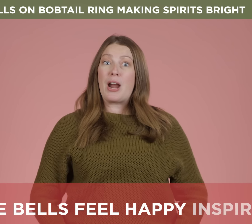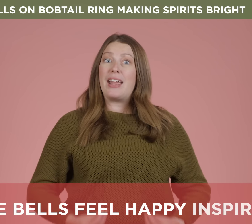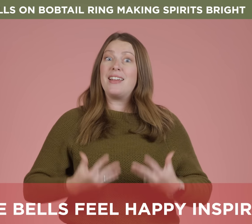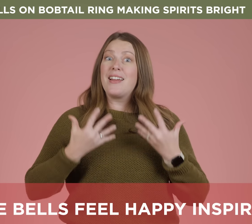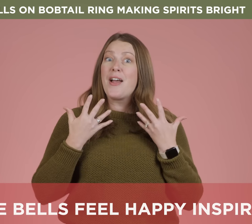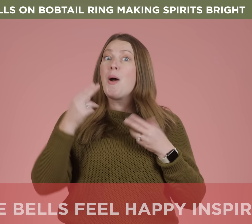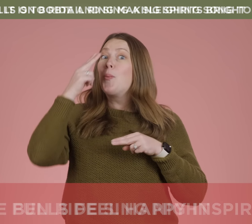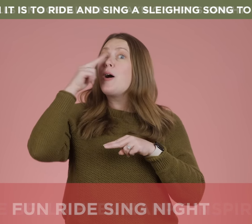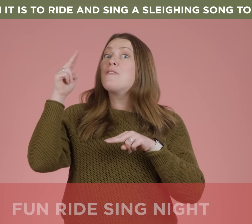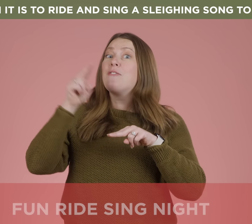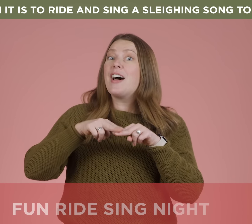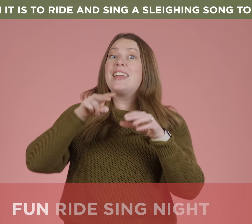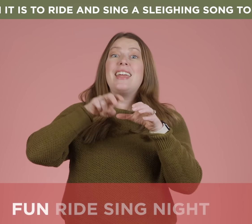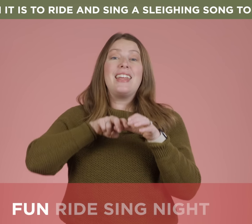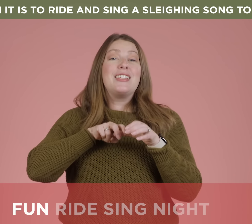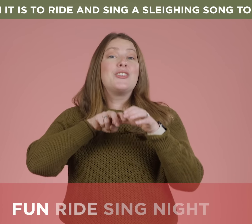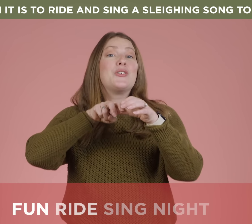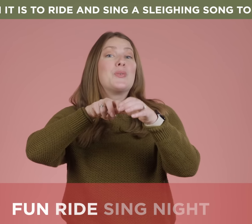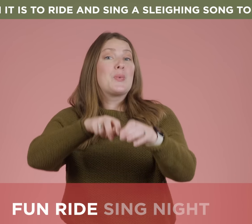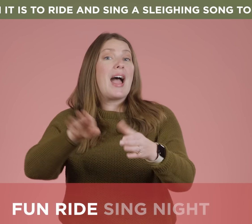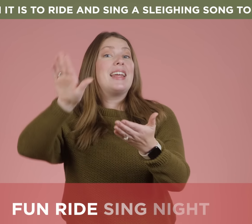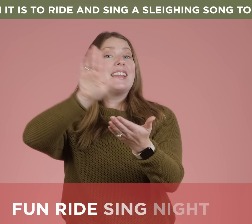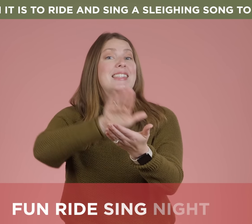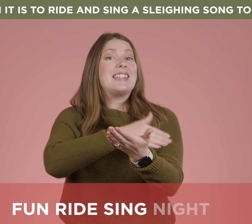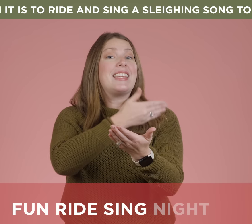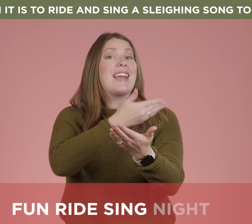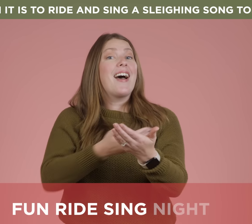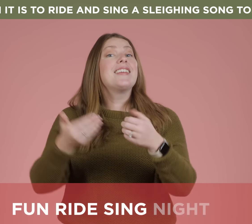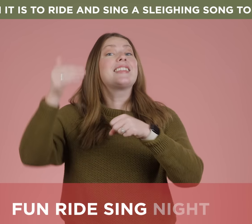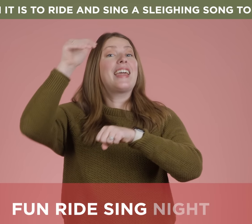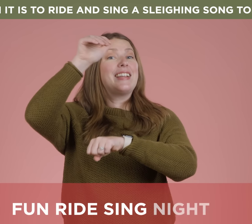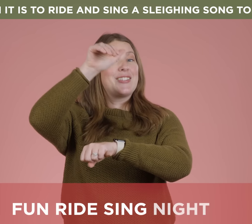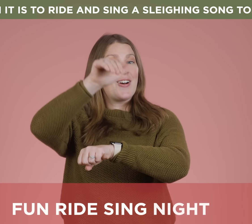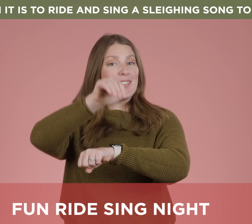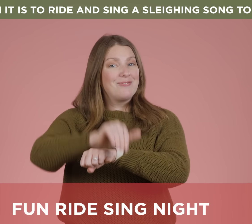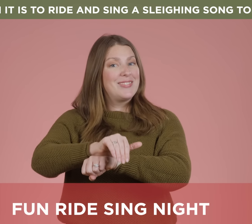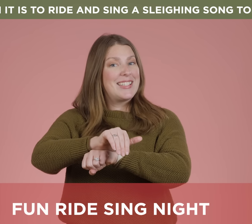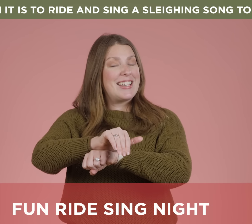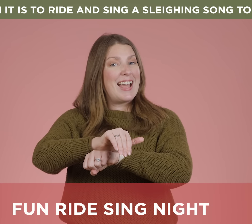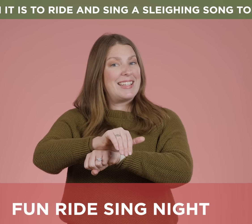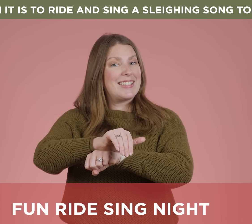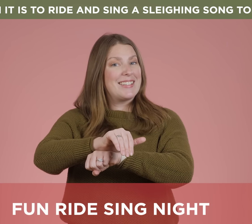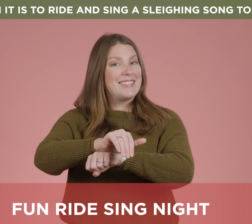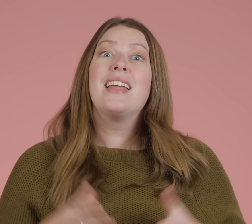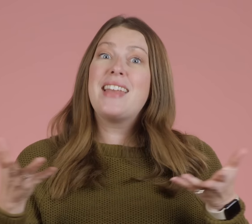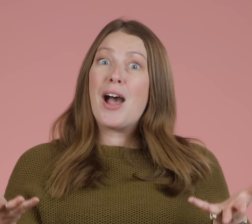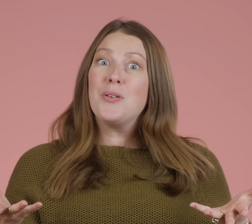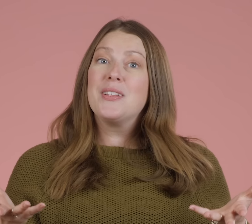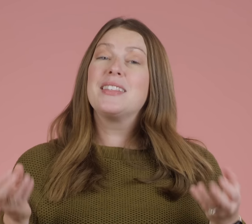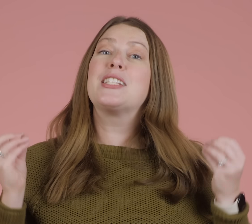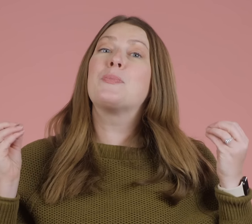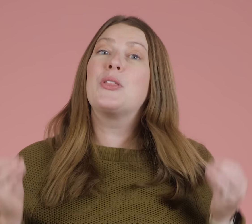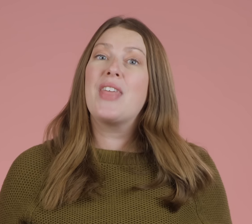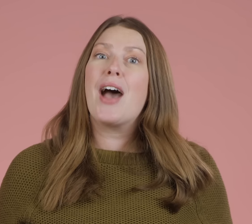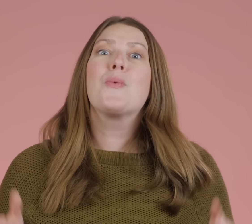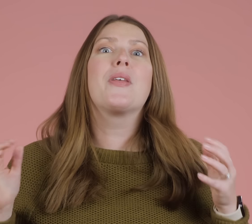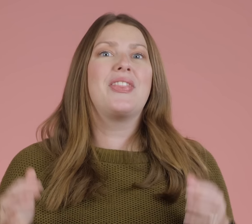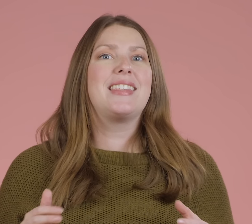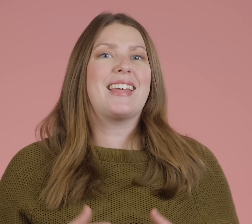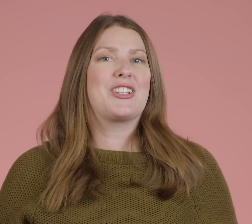bright. What fun it is to ride and sing a sleighing song tonight. Now, let's put that with this section